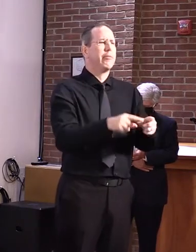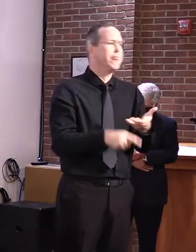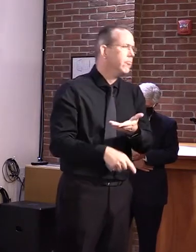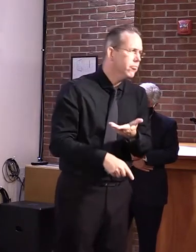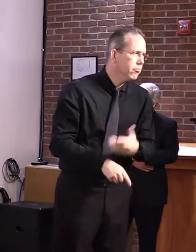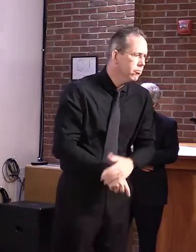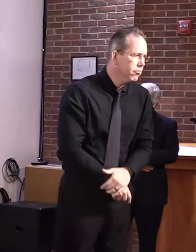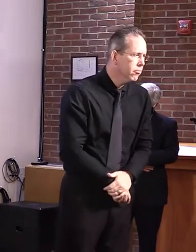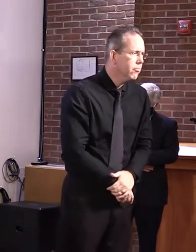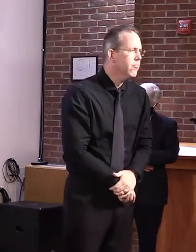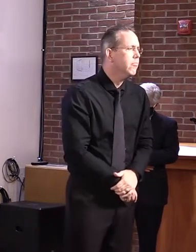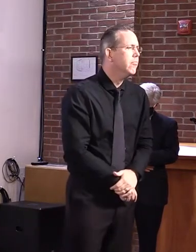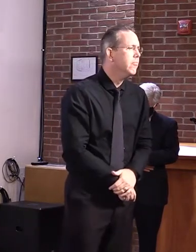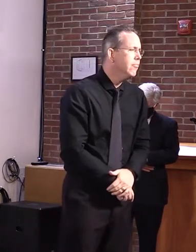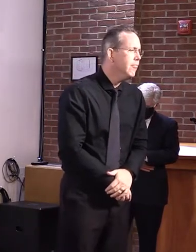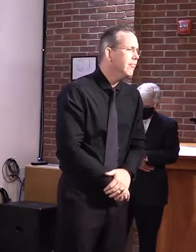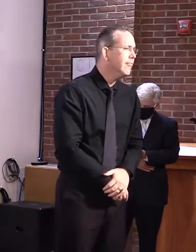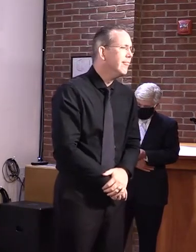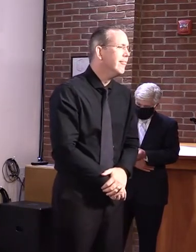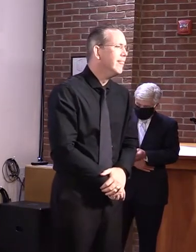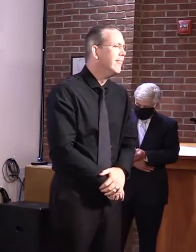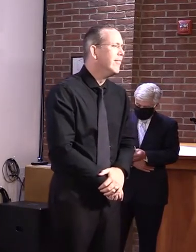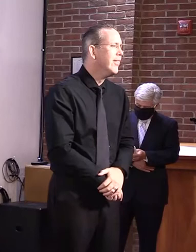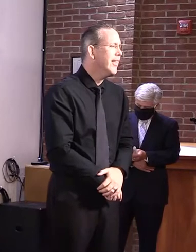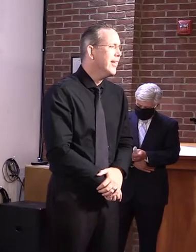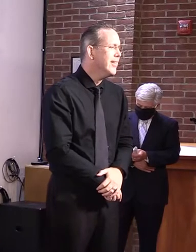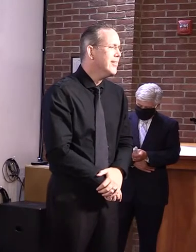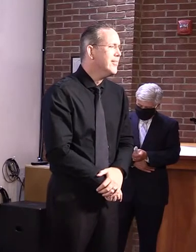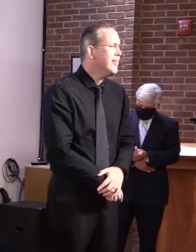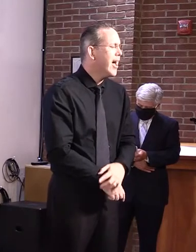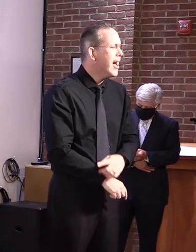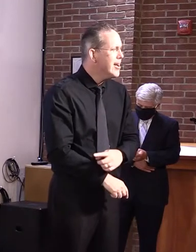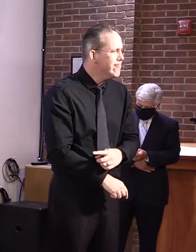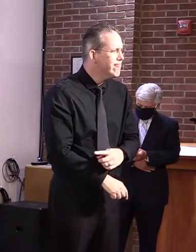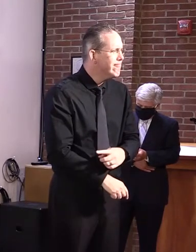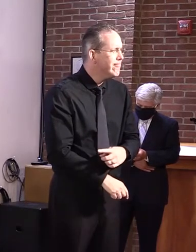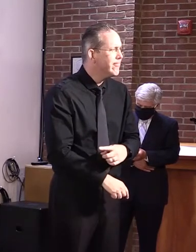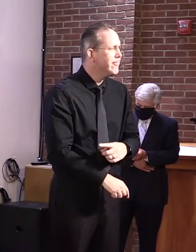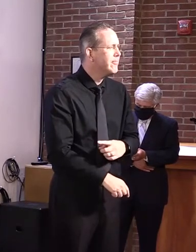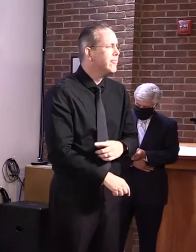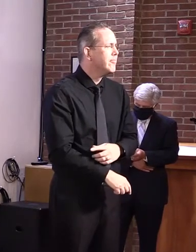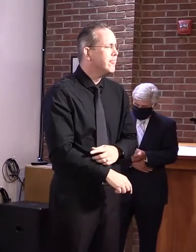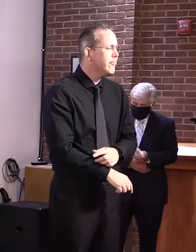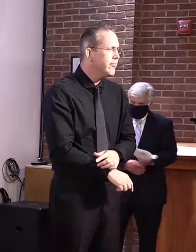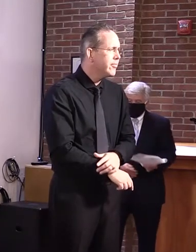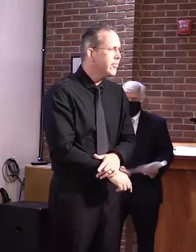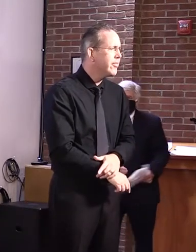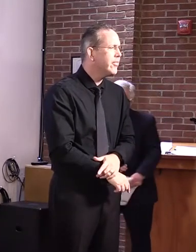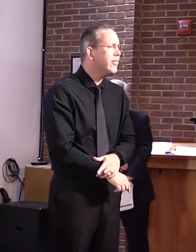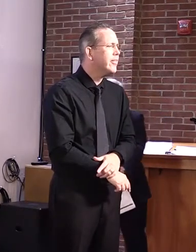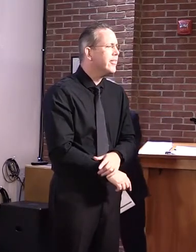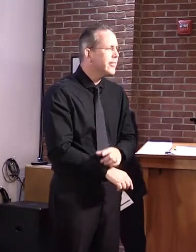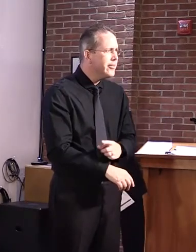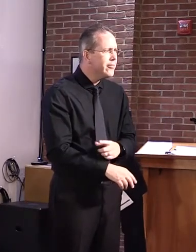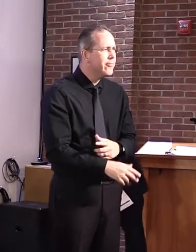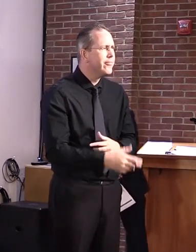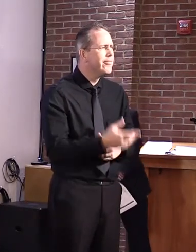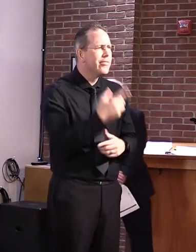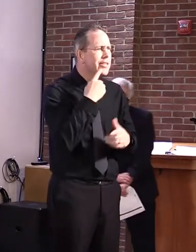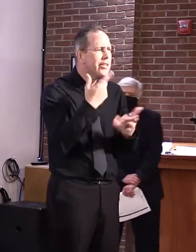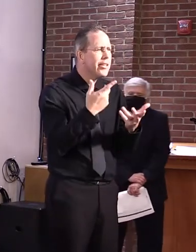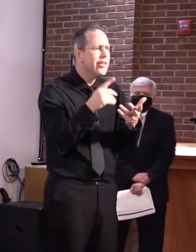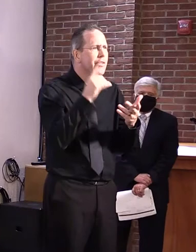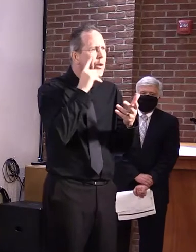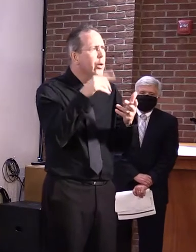campuses, but yet, you know, you know, in stores, people are going in and out without